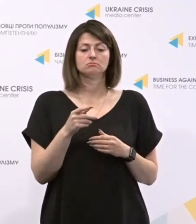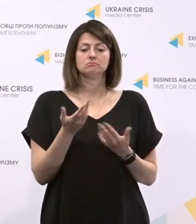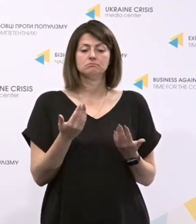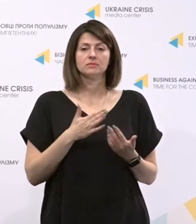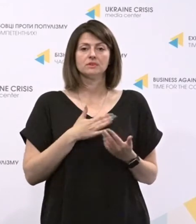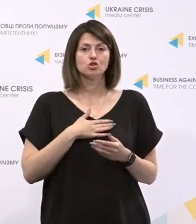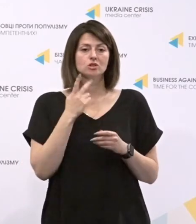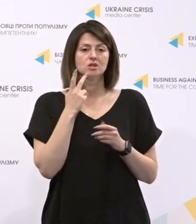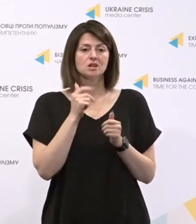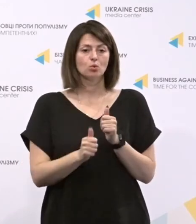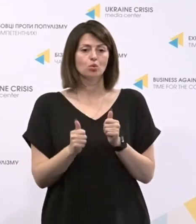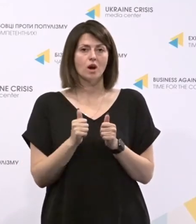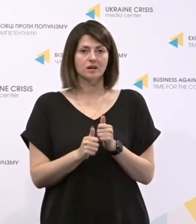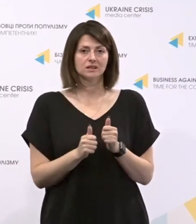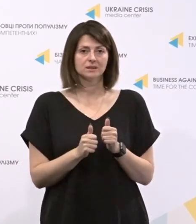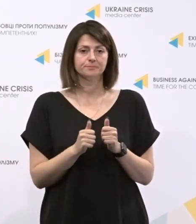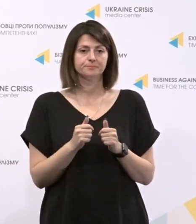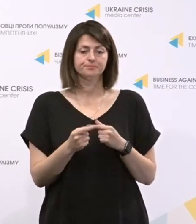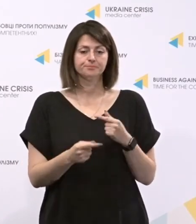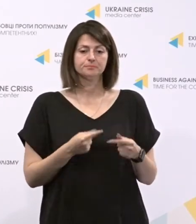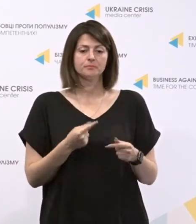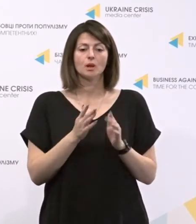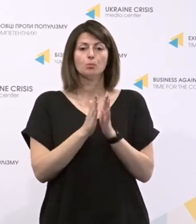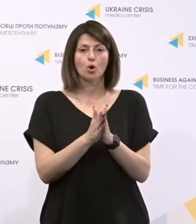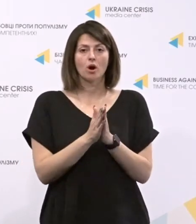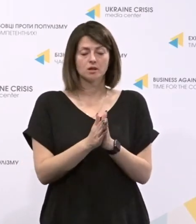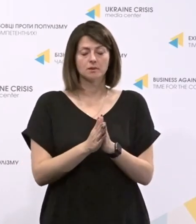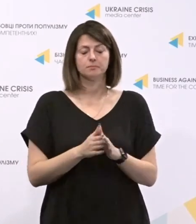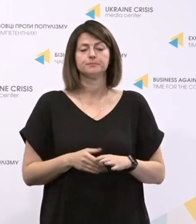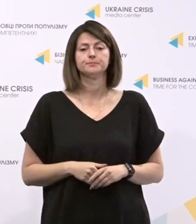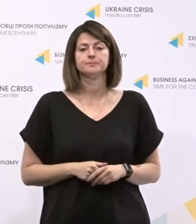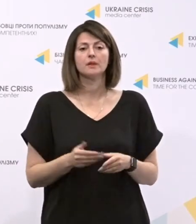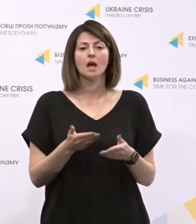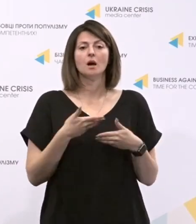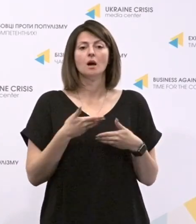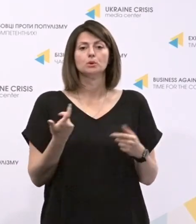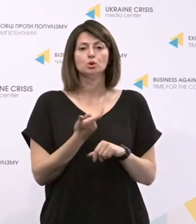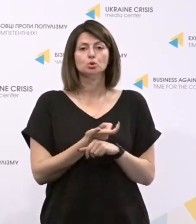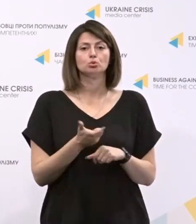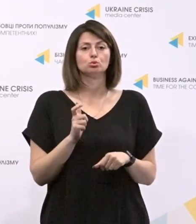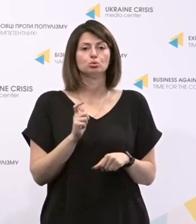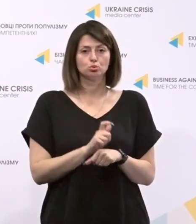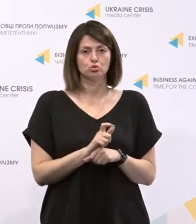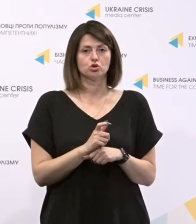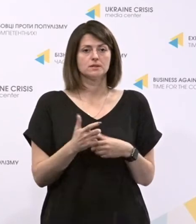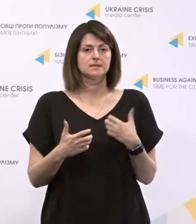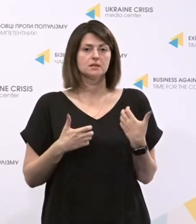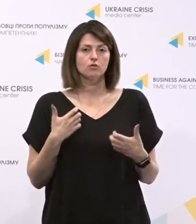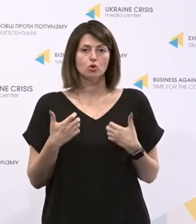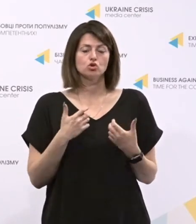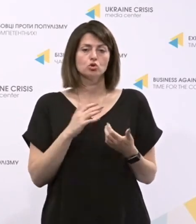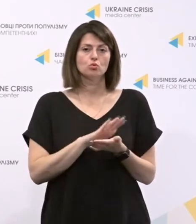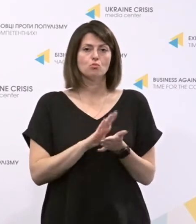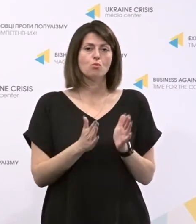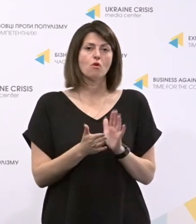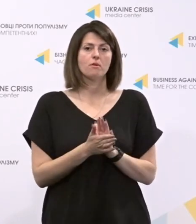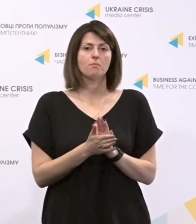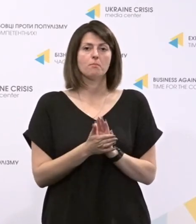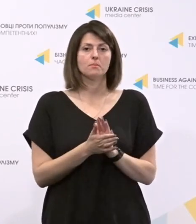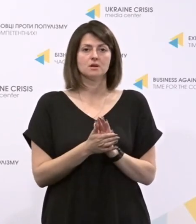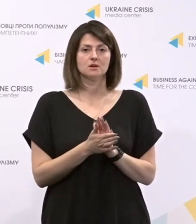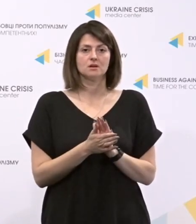We are gravely concerned about detention conditions and the treatment of detainees